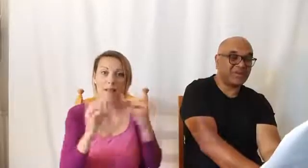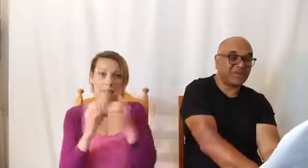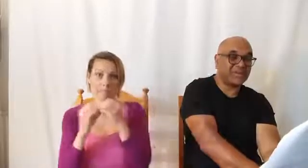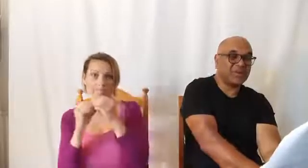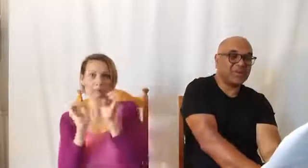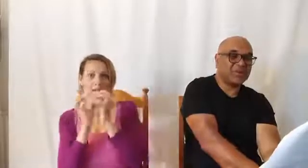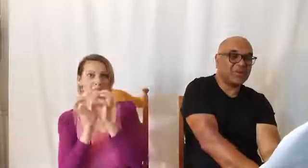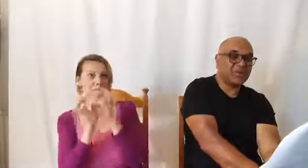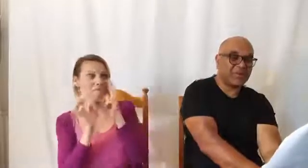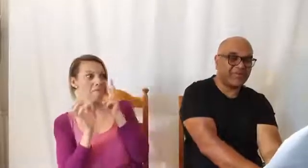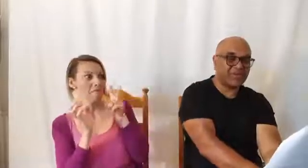of his own great adventure.